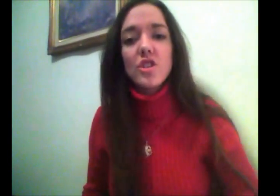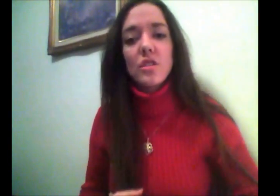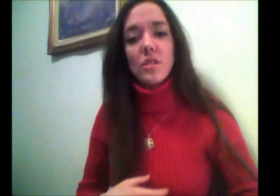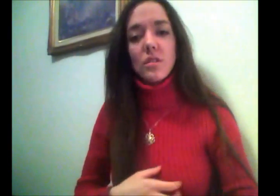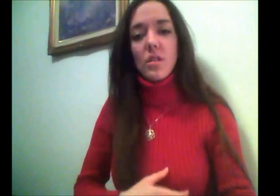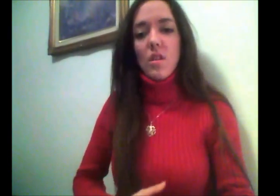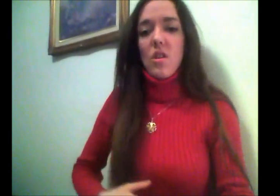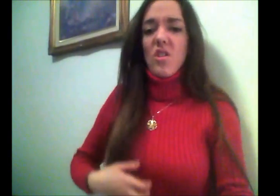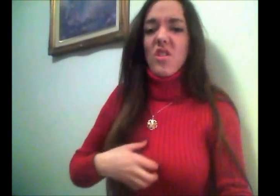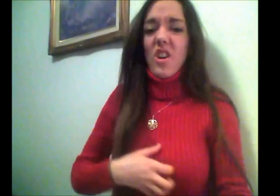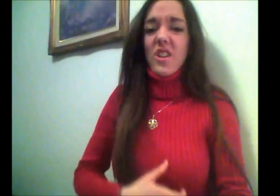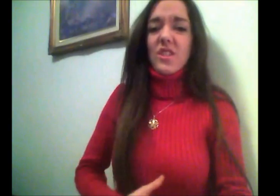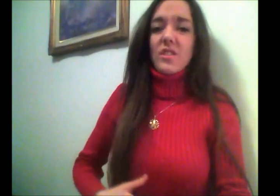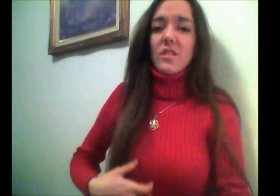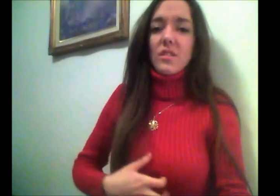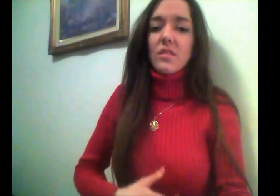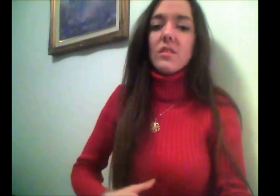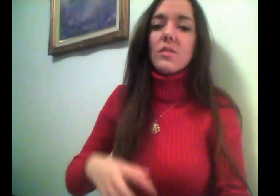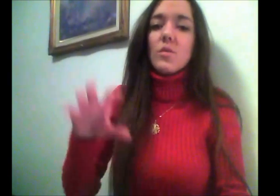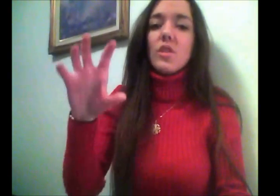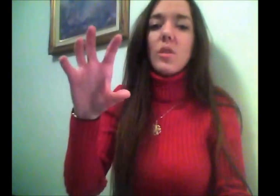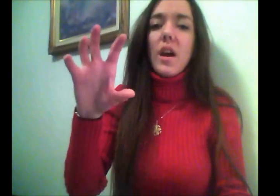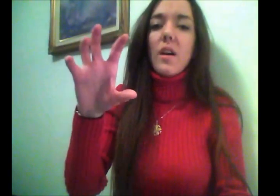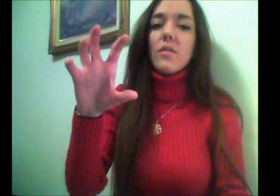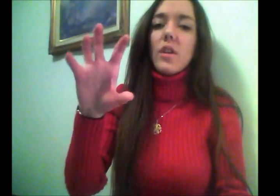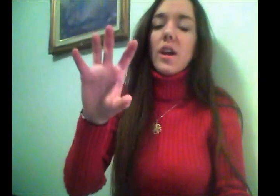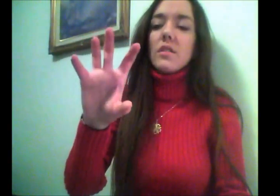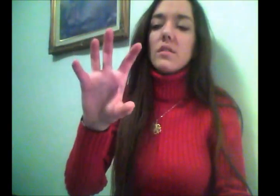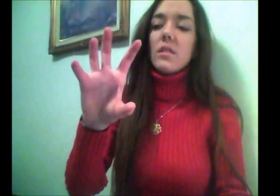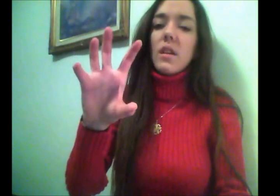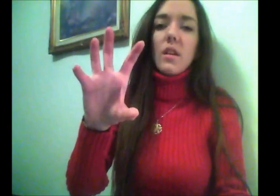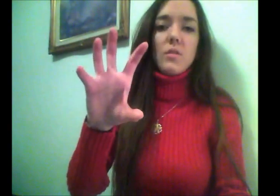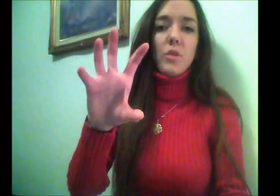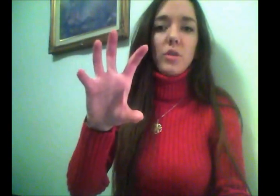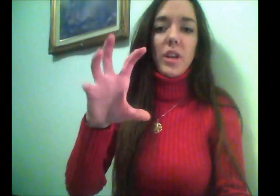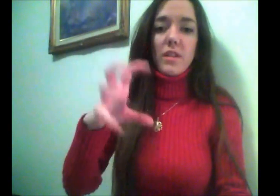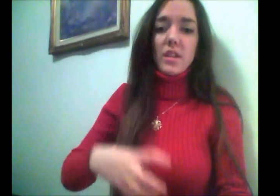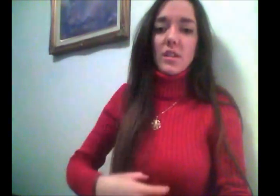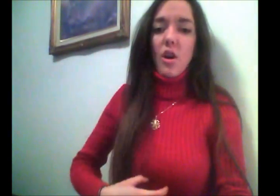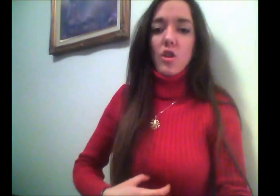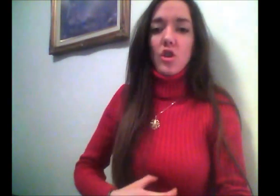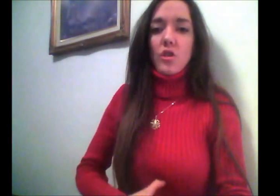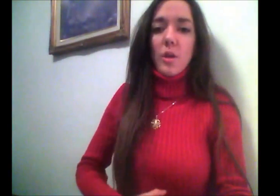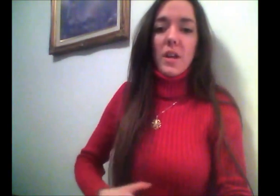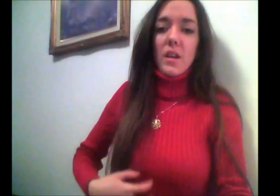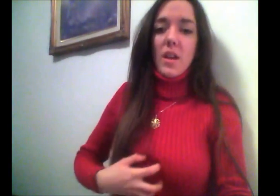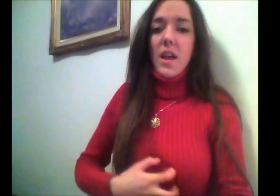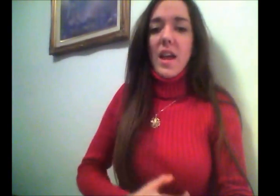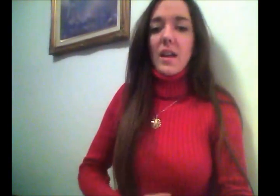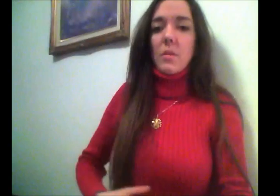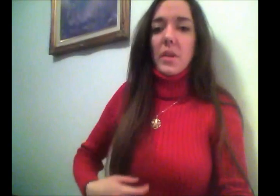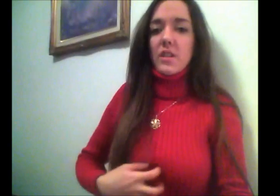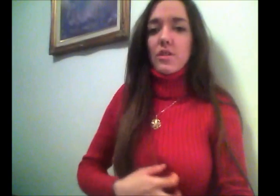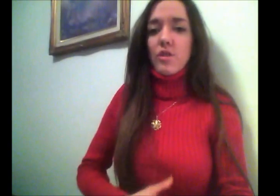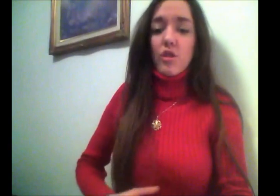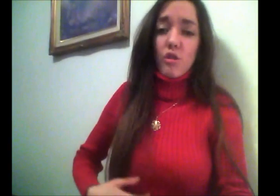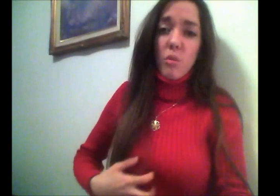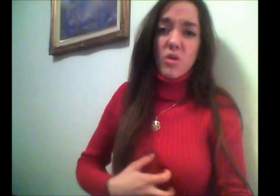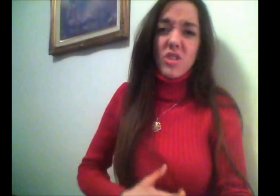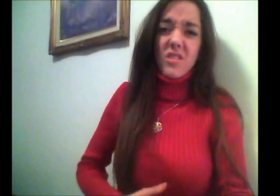Nauseous. Nauseous is when you have your hand spread out like this on your tummy, and it makes a circular motion, like